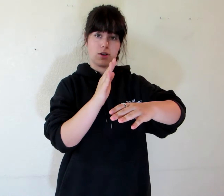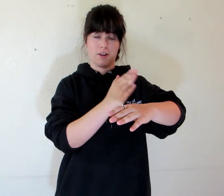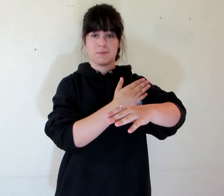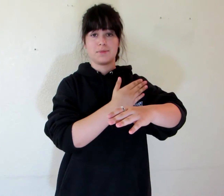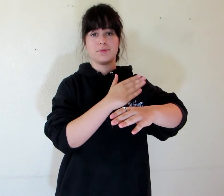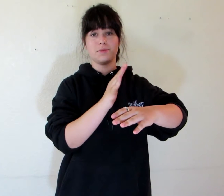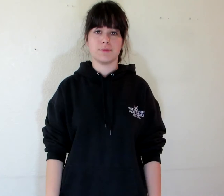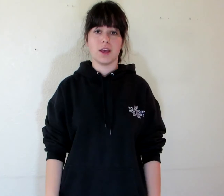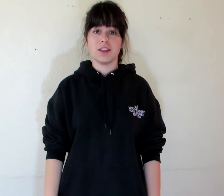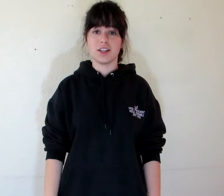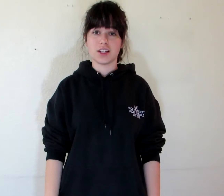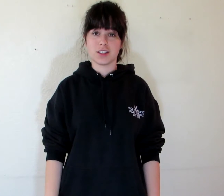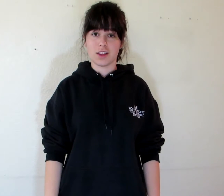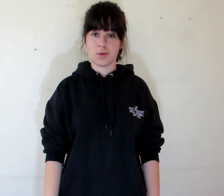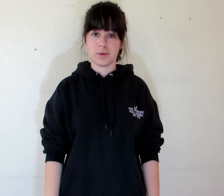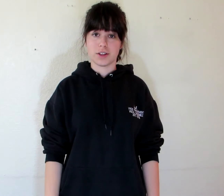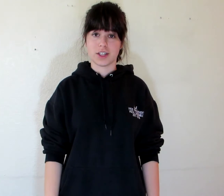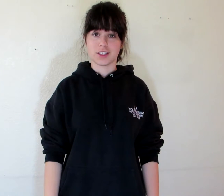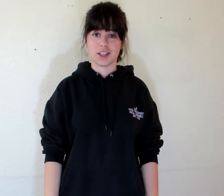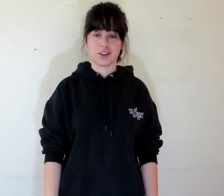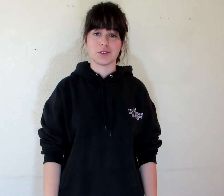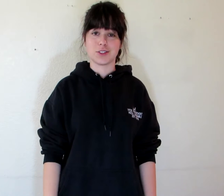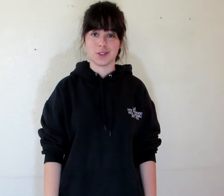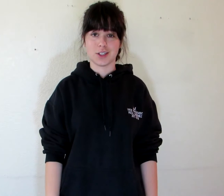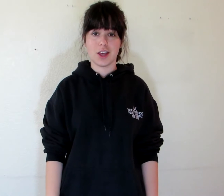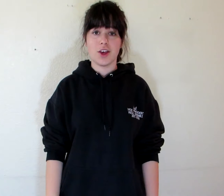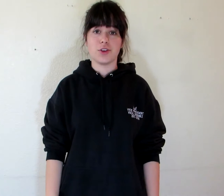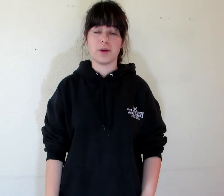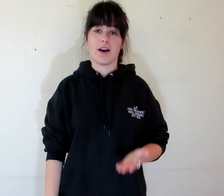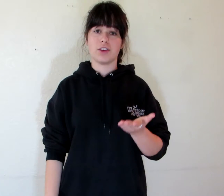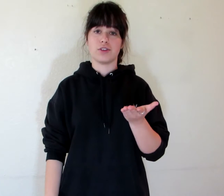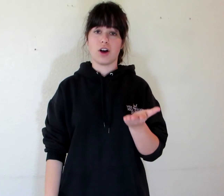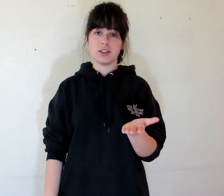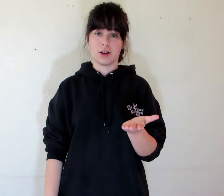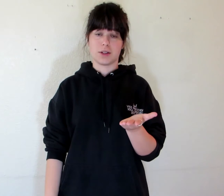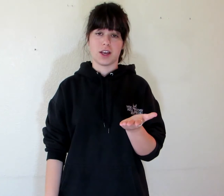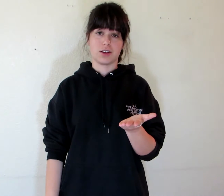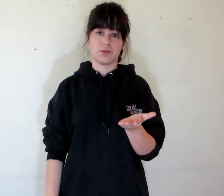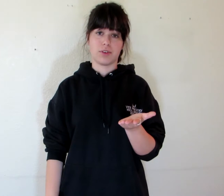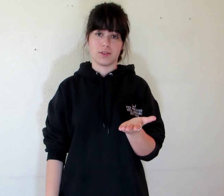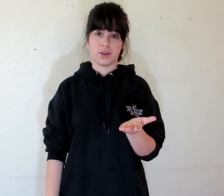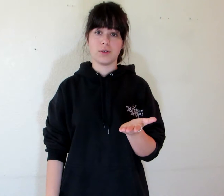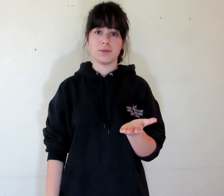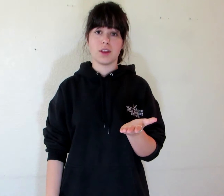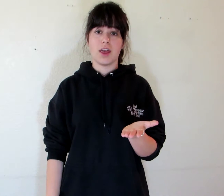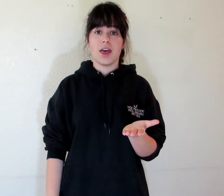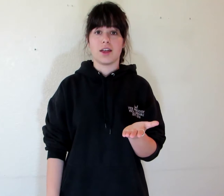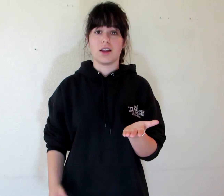arm. The next sign that we'll be learning is a sign for student. You'll be having your non-dominant hand in front of you and